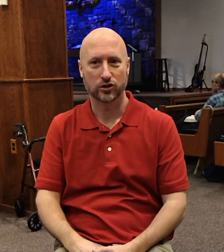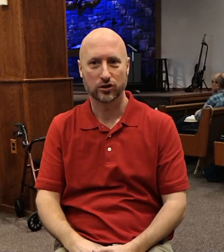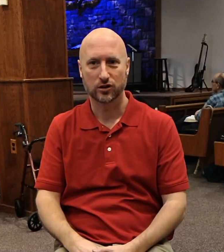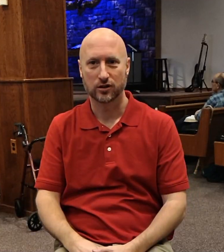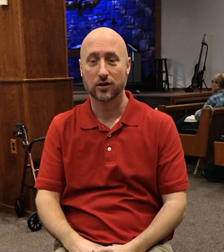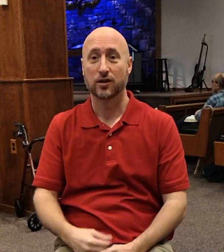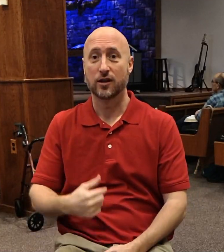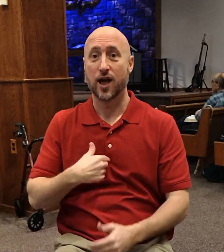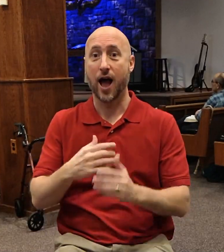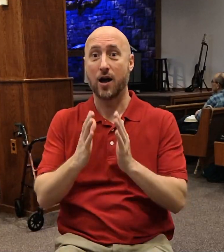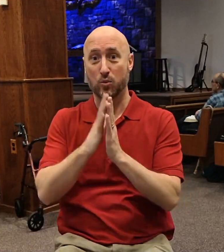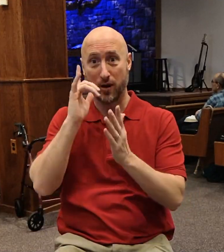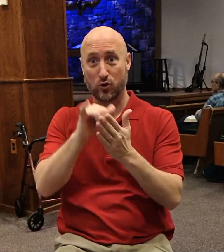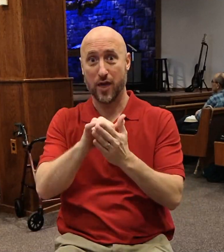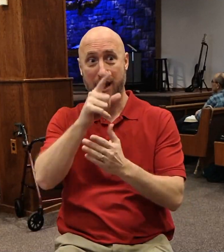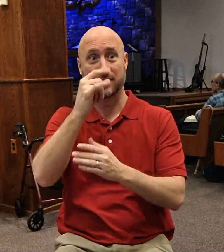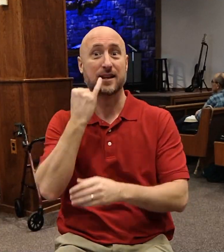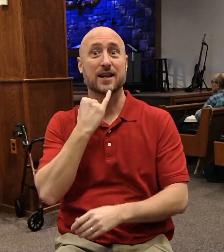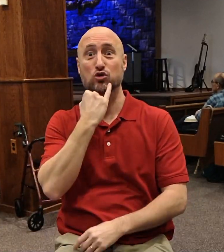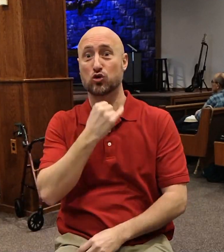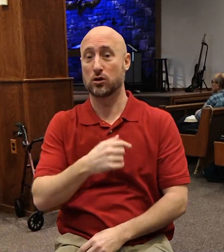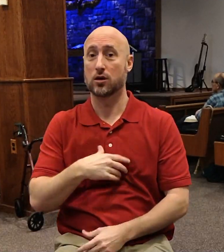hoping that I see him in heaven or I see him again here. Look,